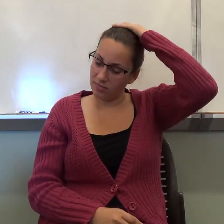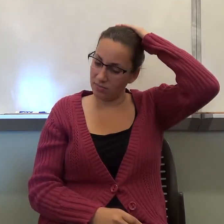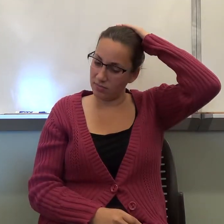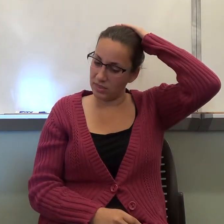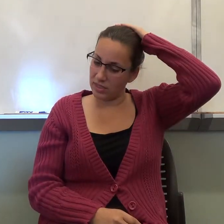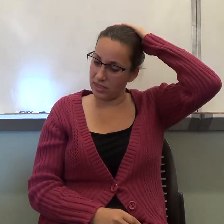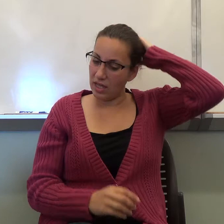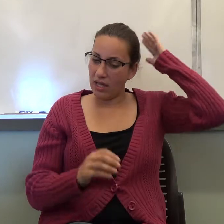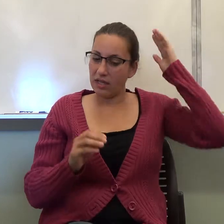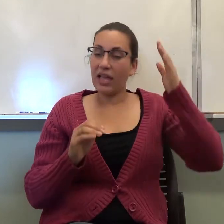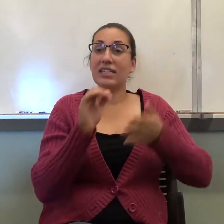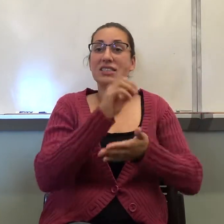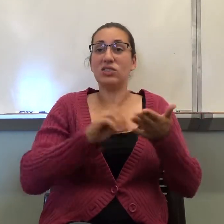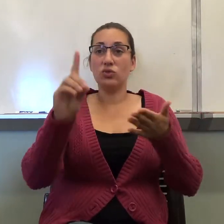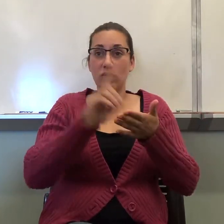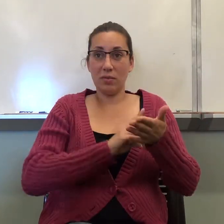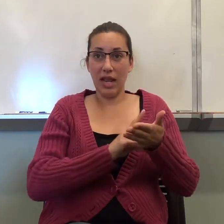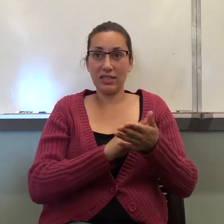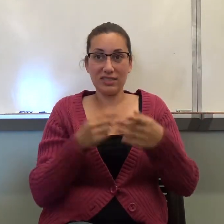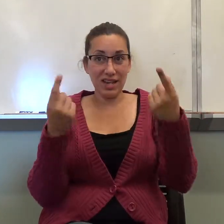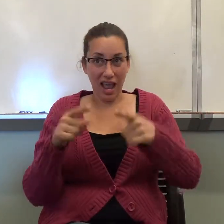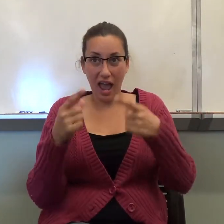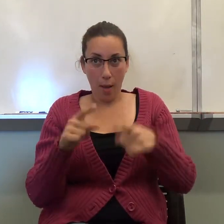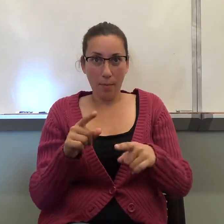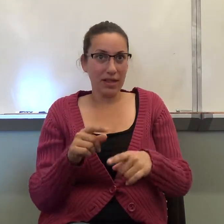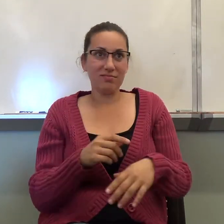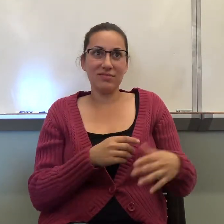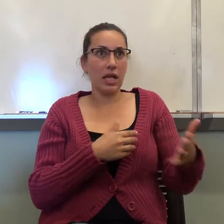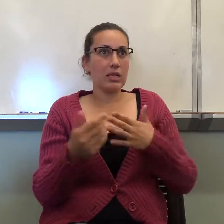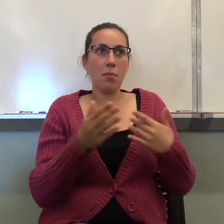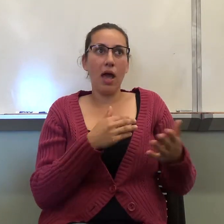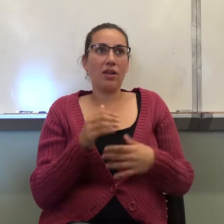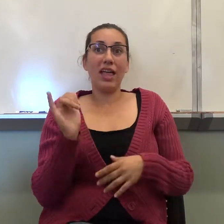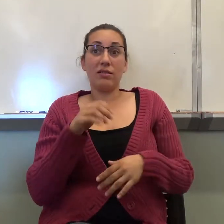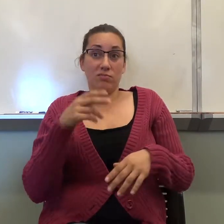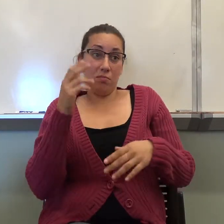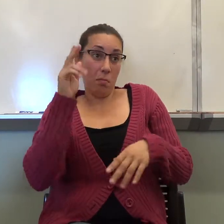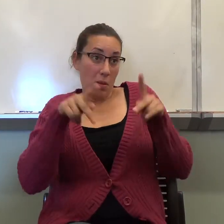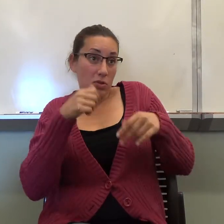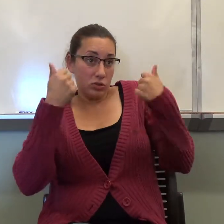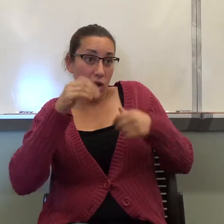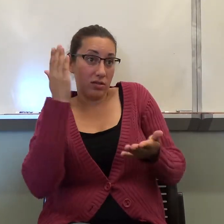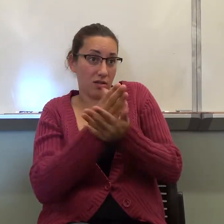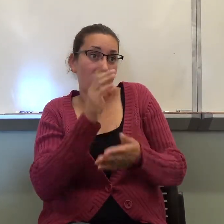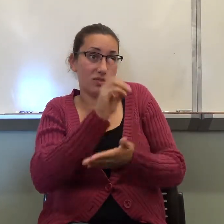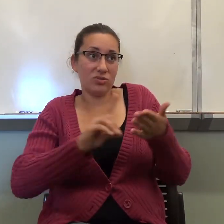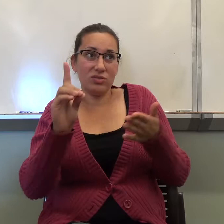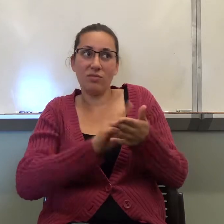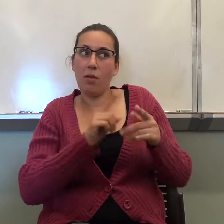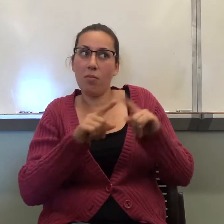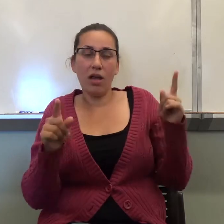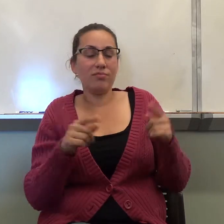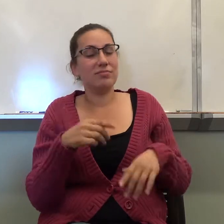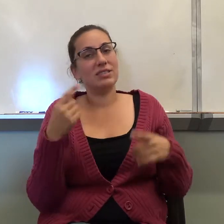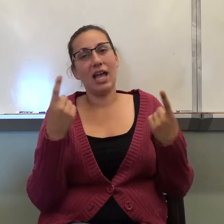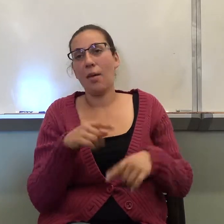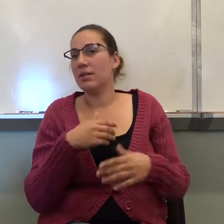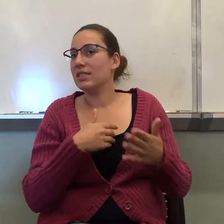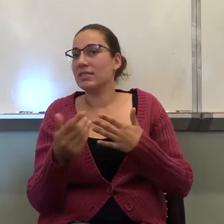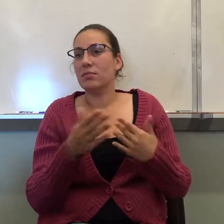times 3y minus 2 times 5z plus 2 times 1. Notice